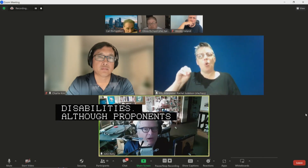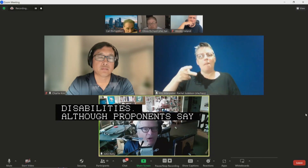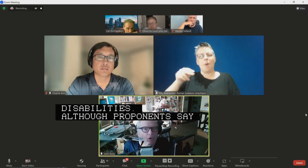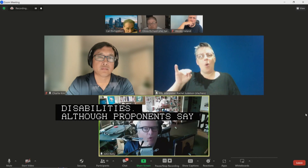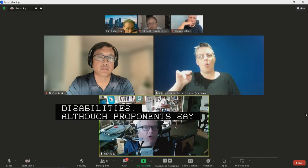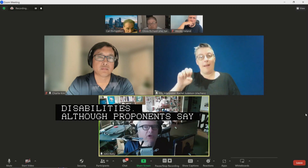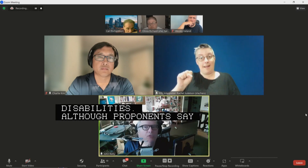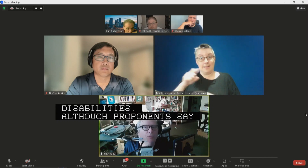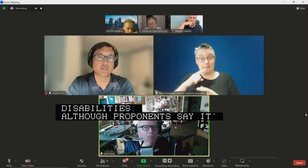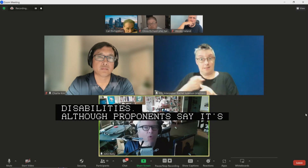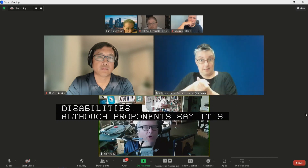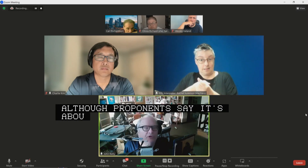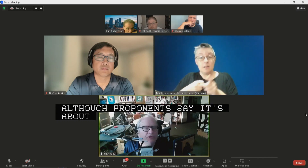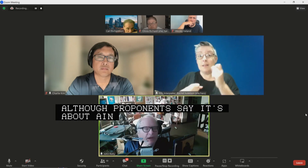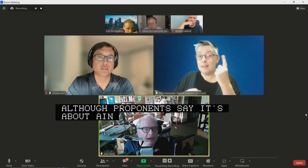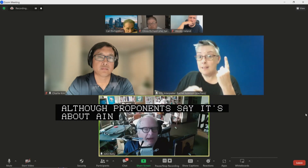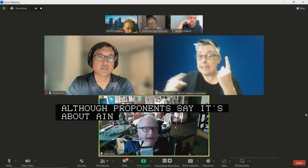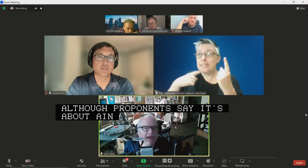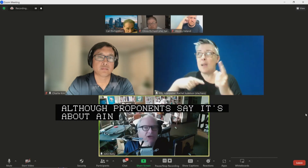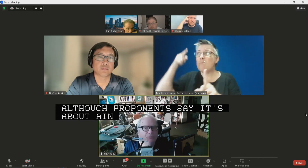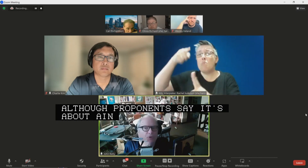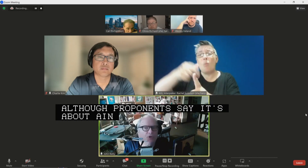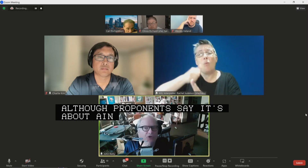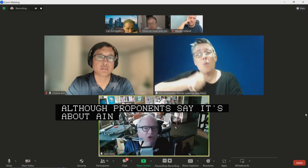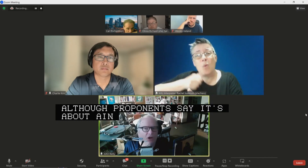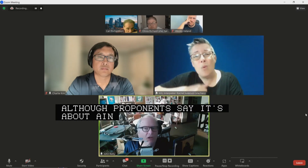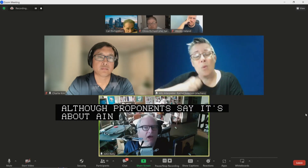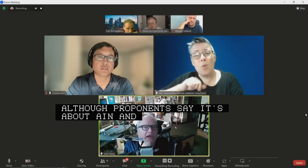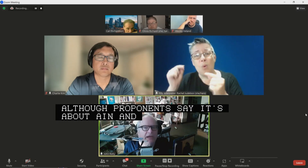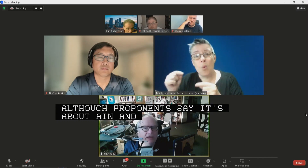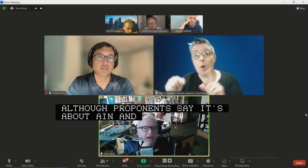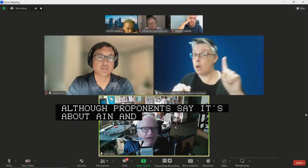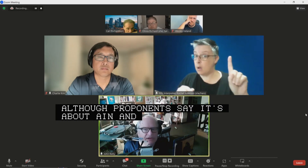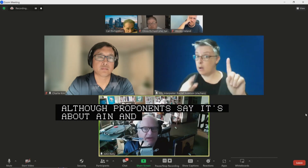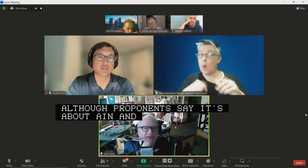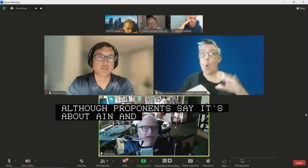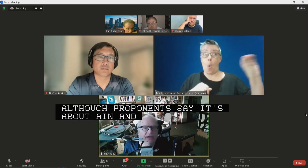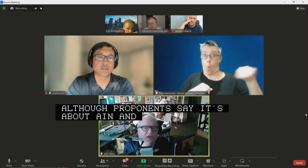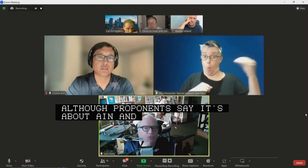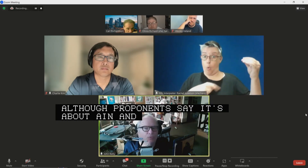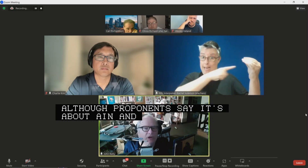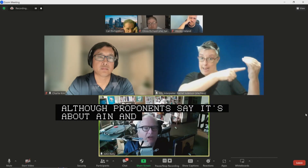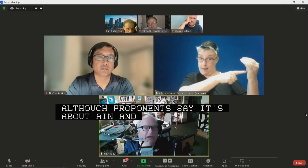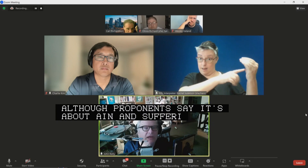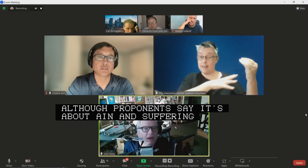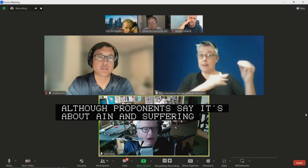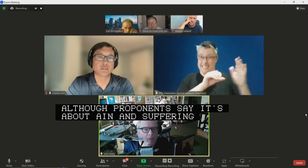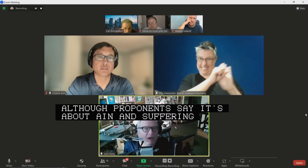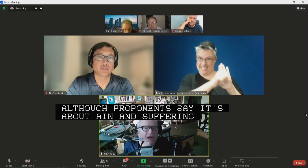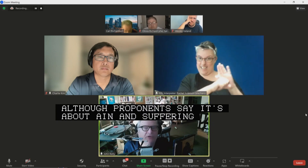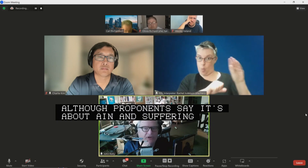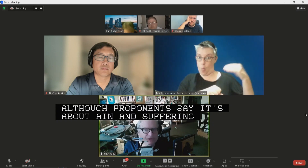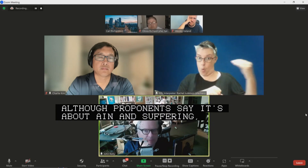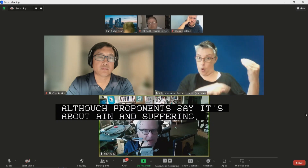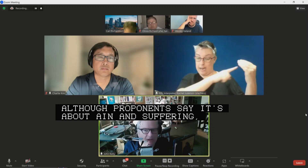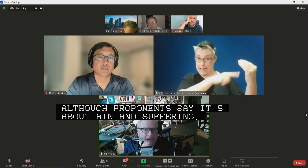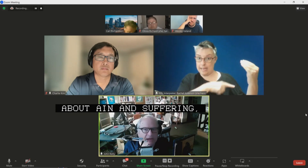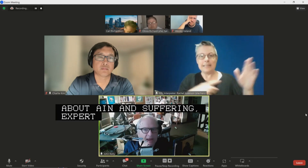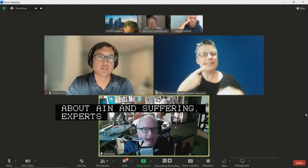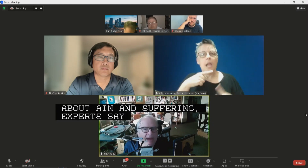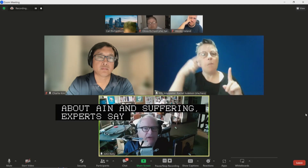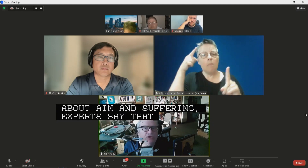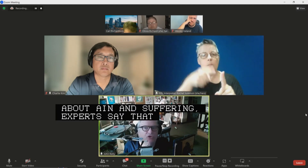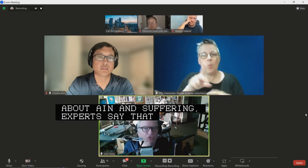suffering, Oregon reports and experts alike say that it's really about